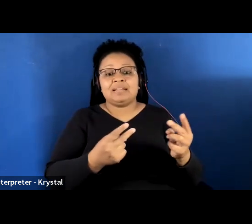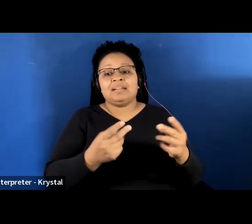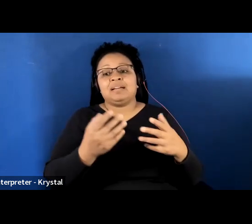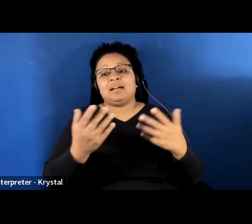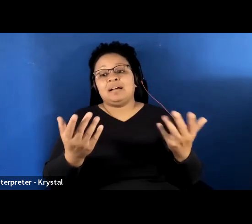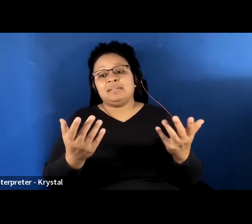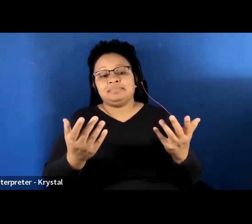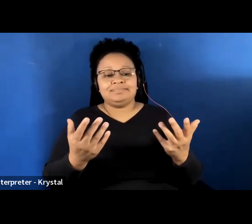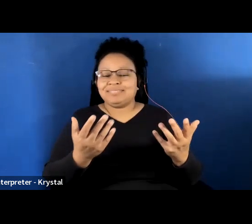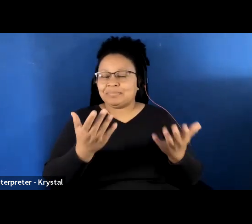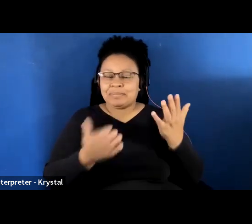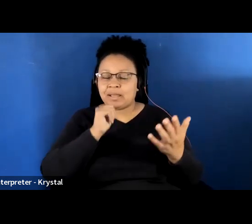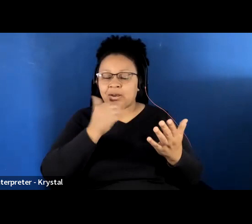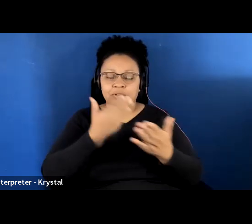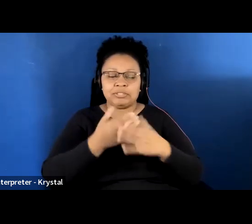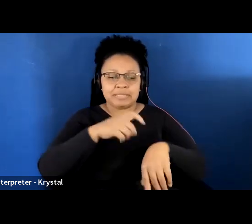now they need help managing their money.